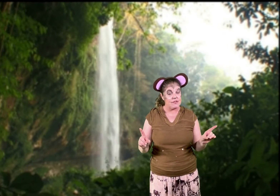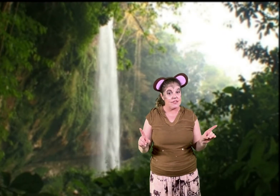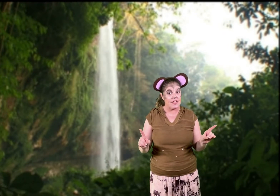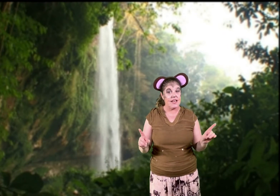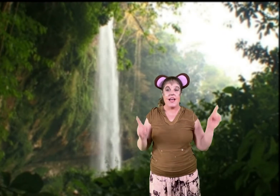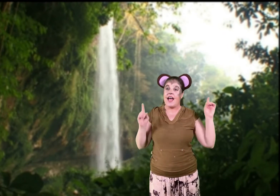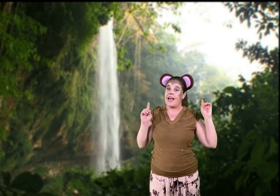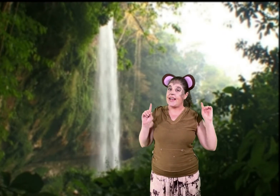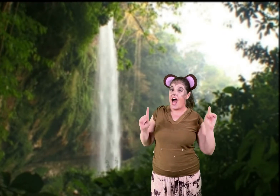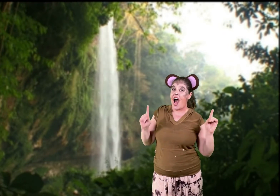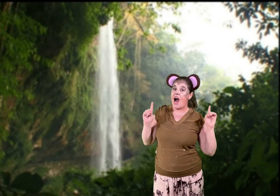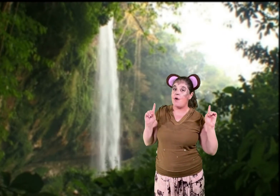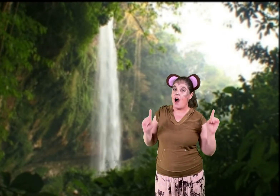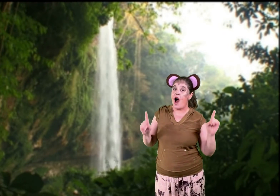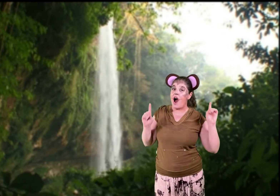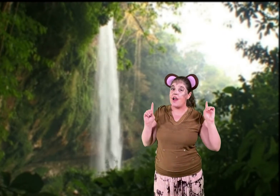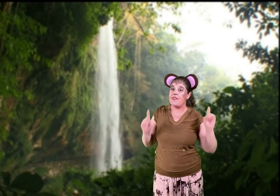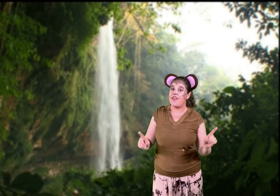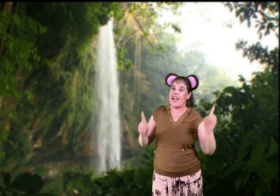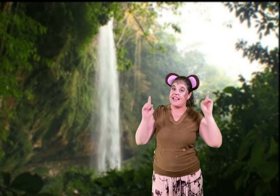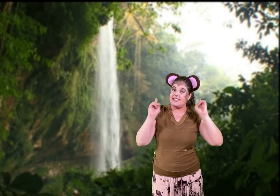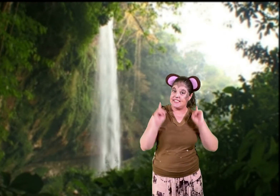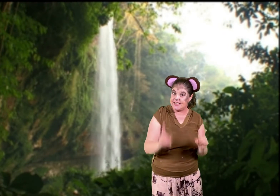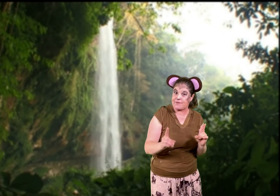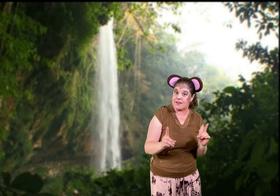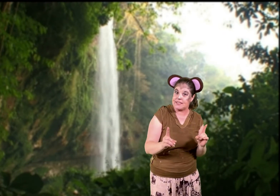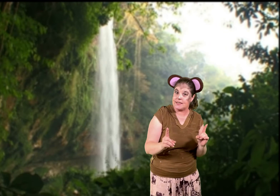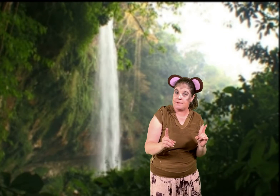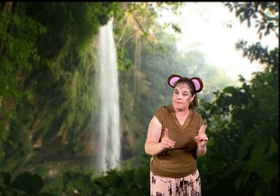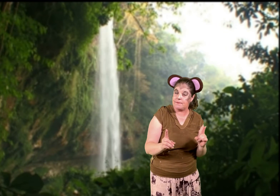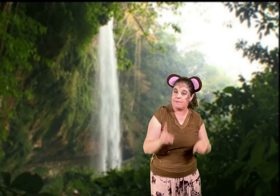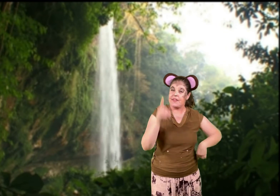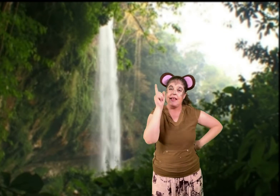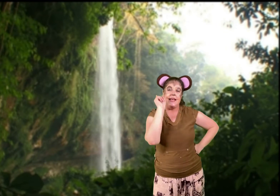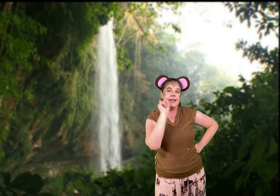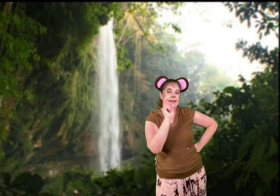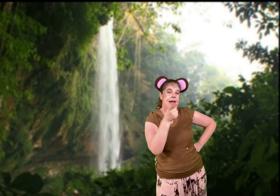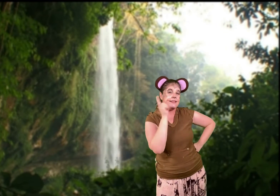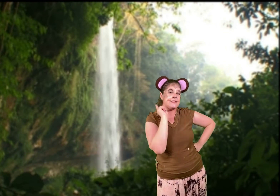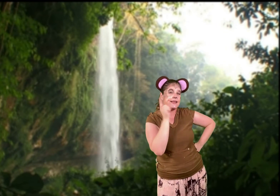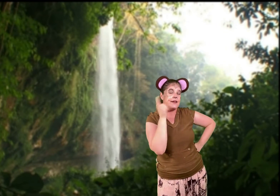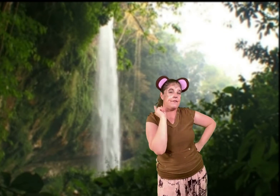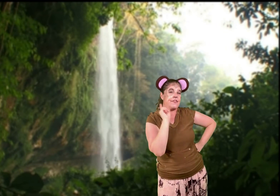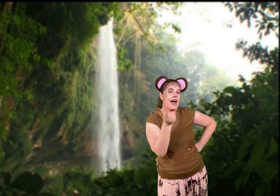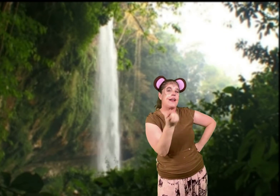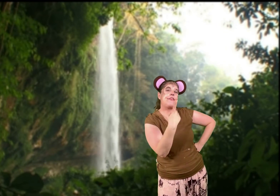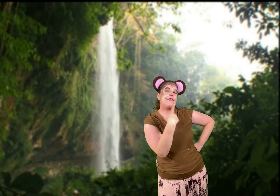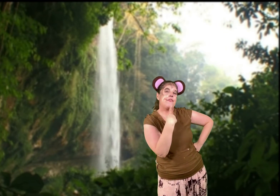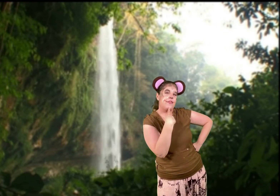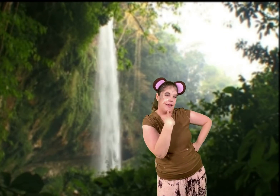animals and how are they different? Let's give that a think.